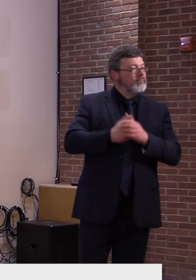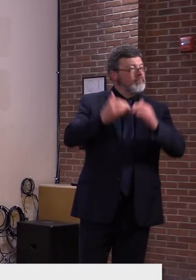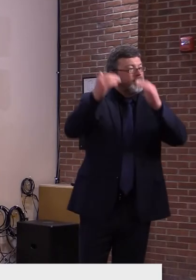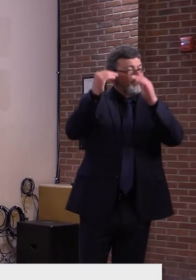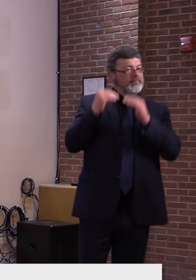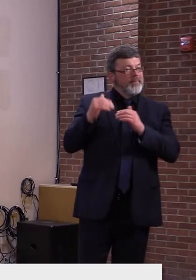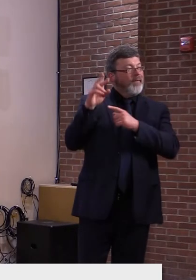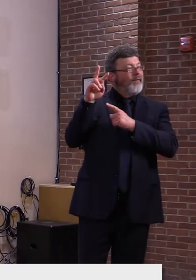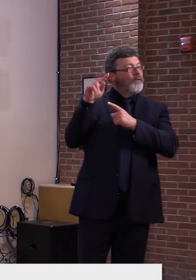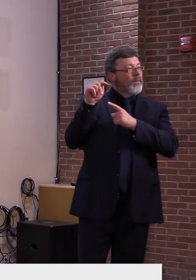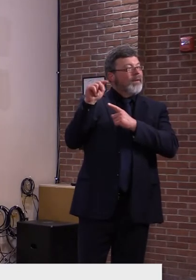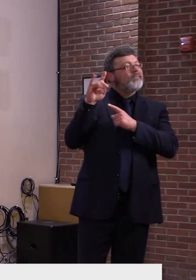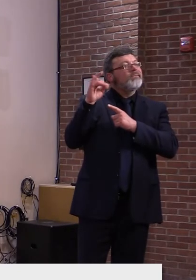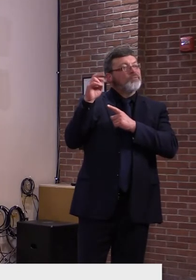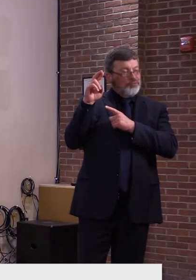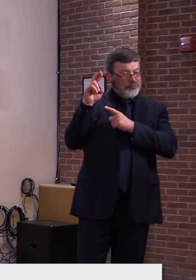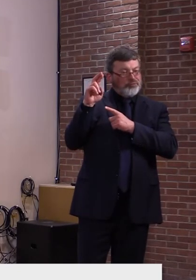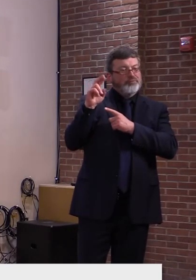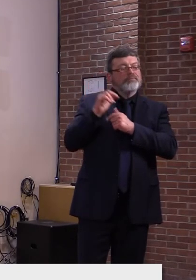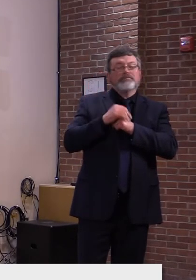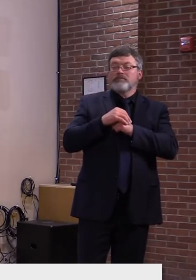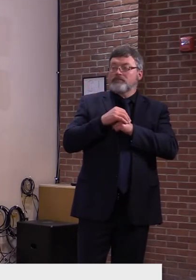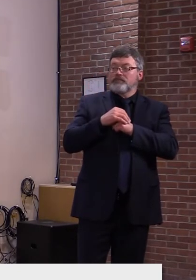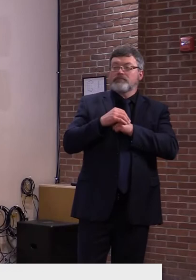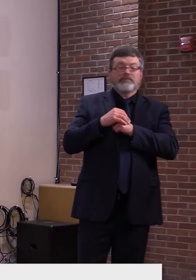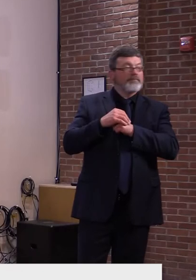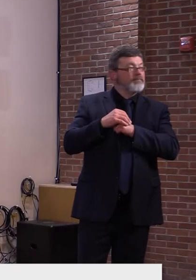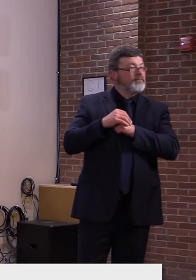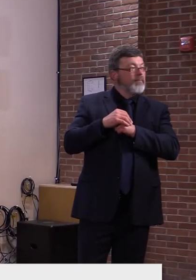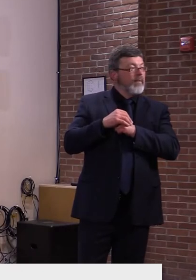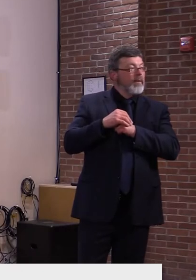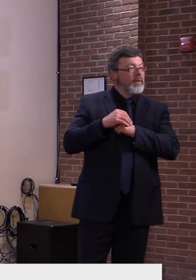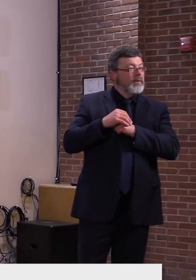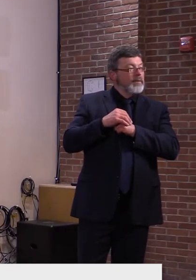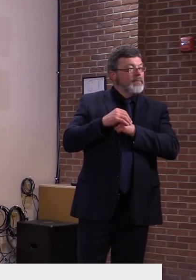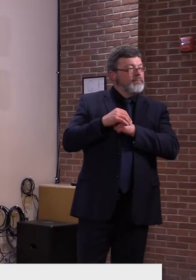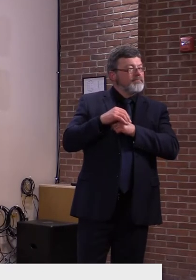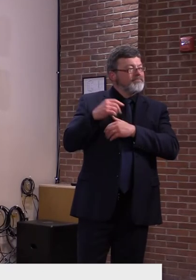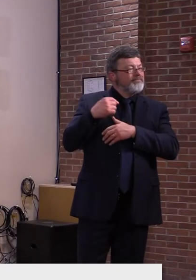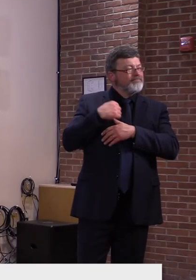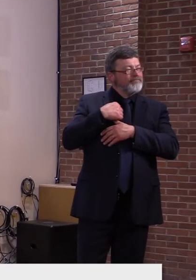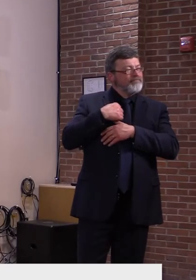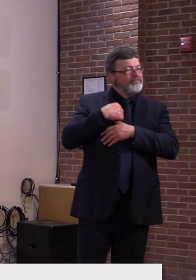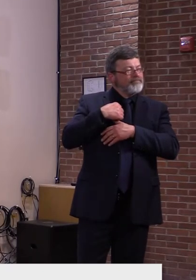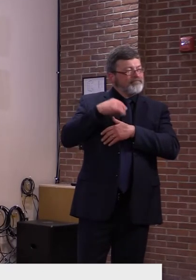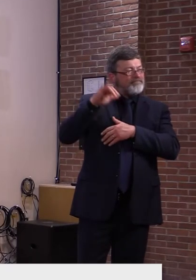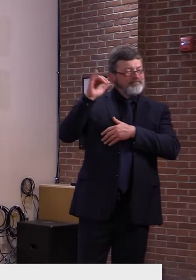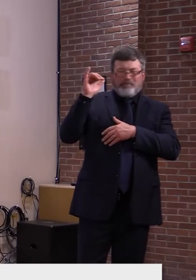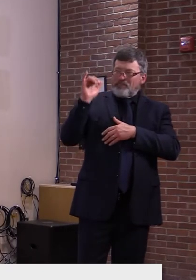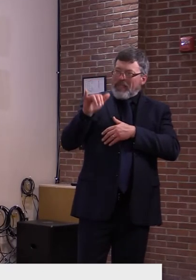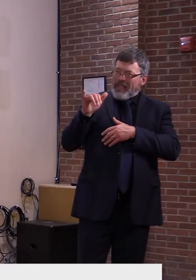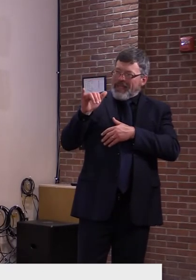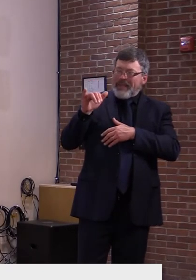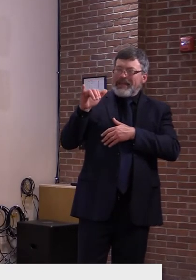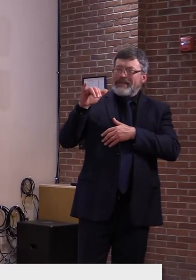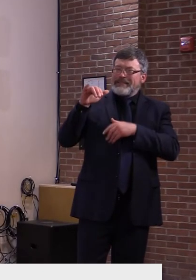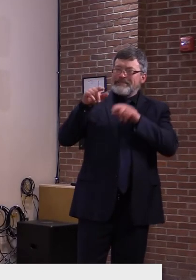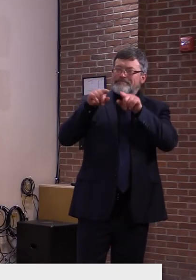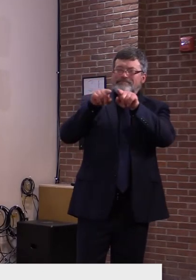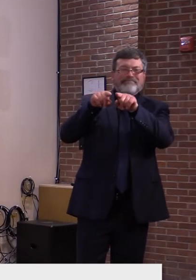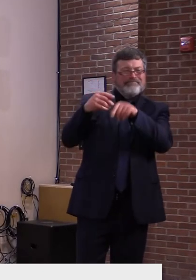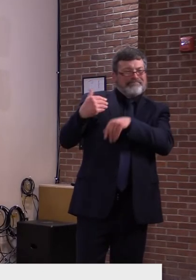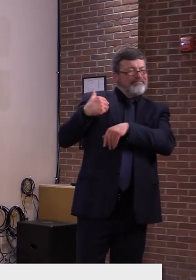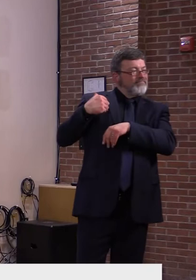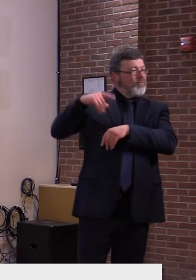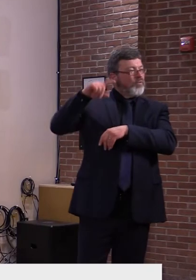Hello. I wanted to kind of go back to an earlier question that was asked about the breakthrough case